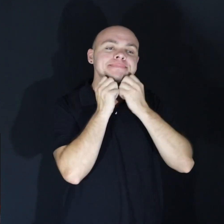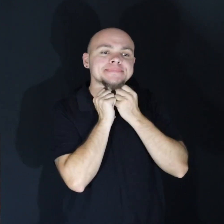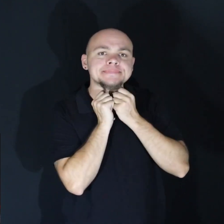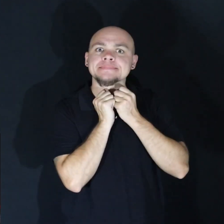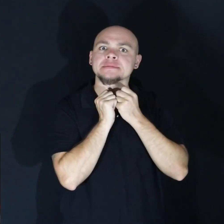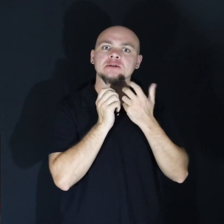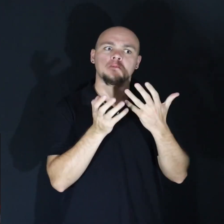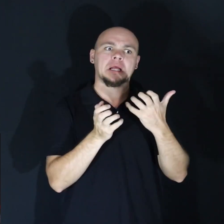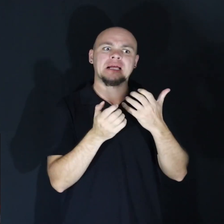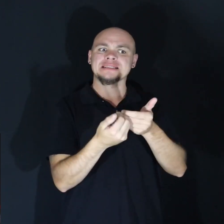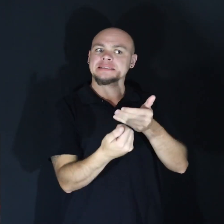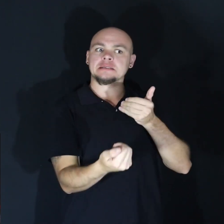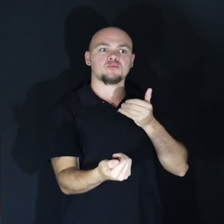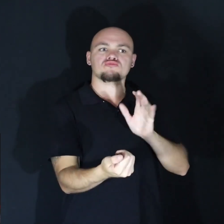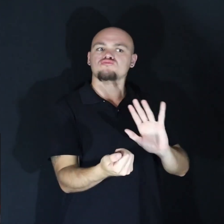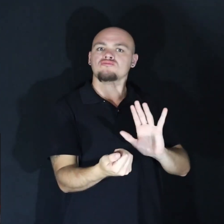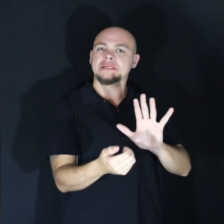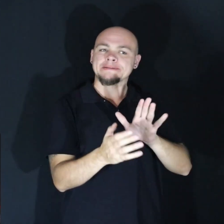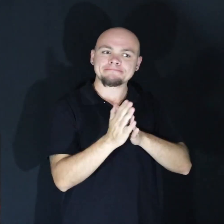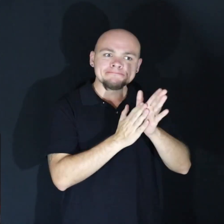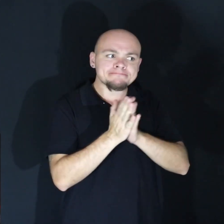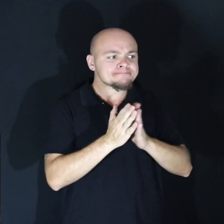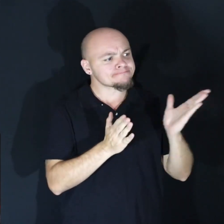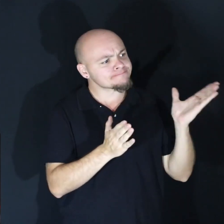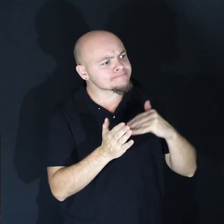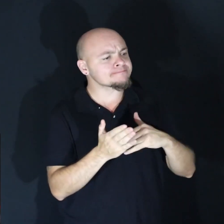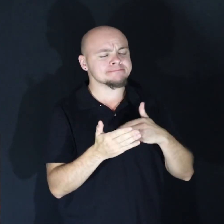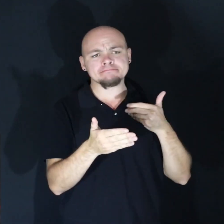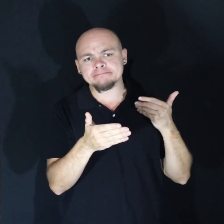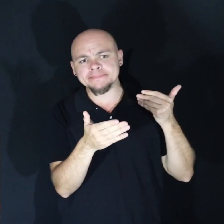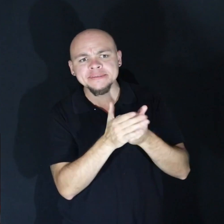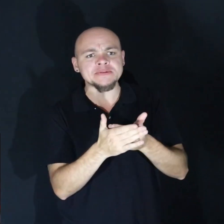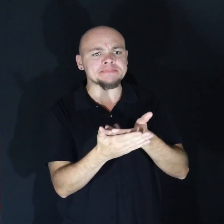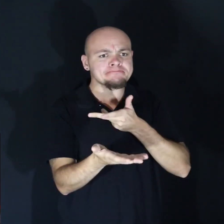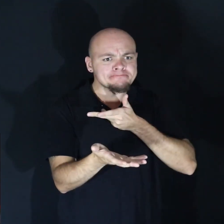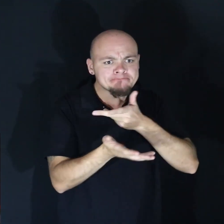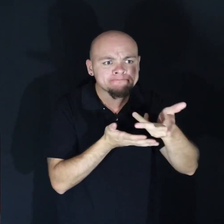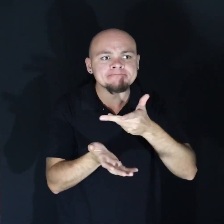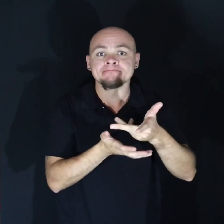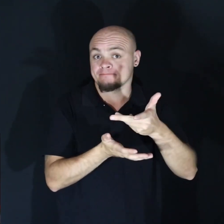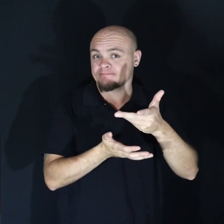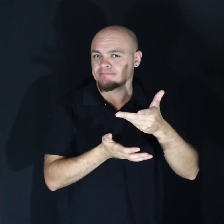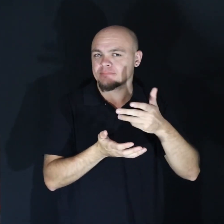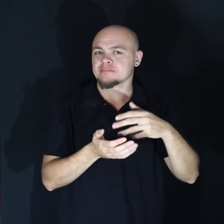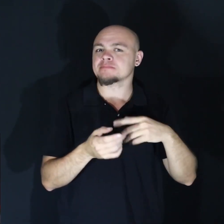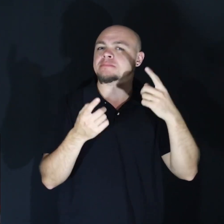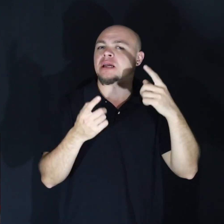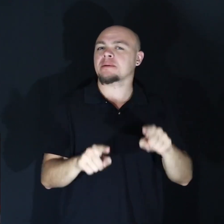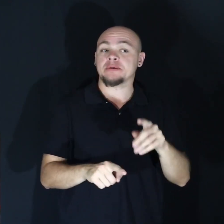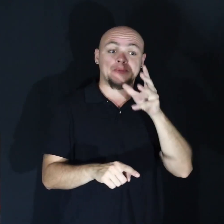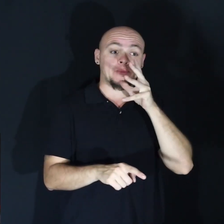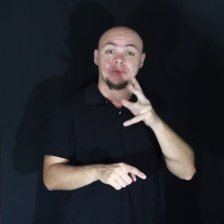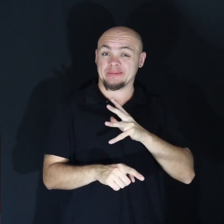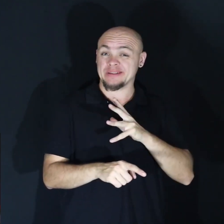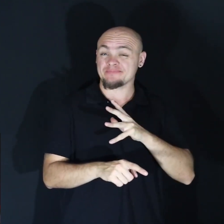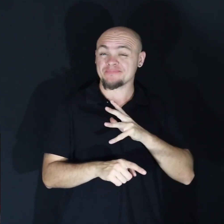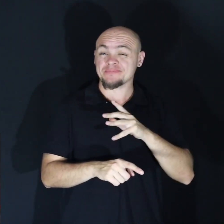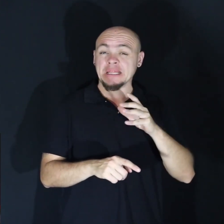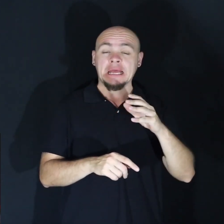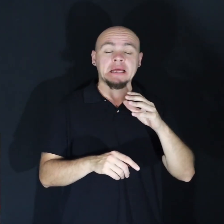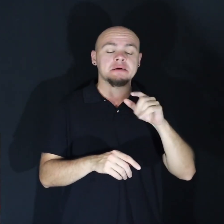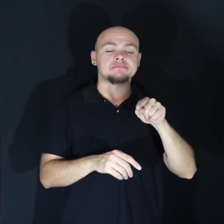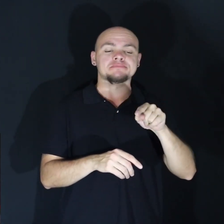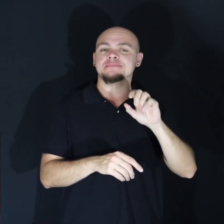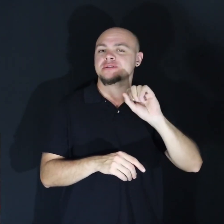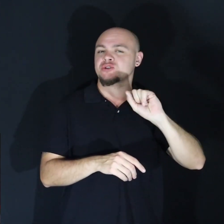to keep their distance and motivates others to do the same. I recall an incident with a woman who came into a shelter.